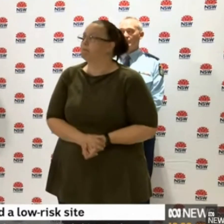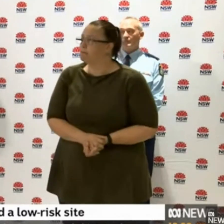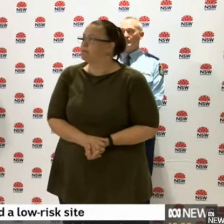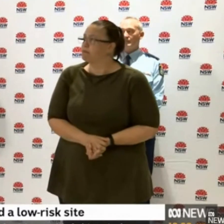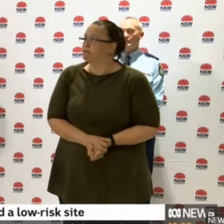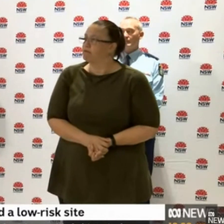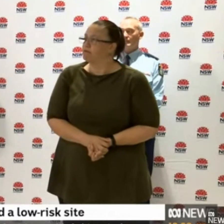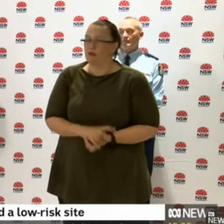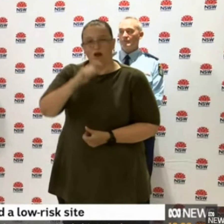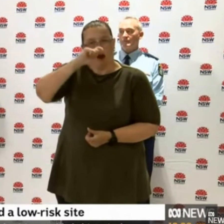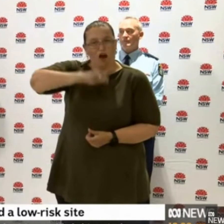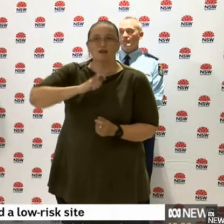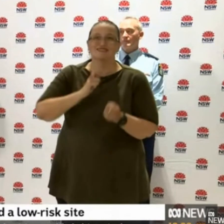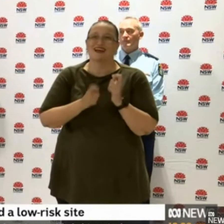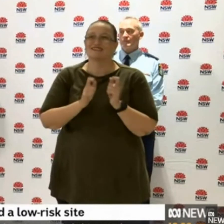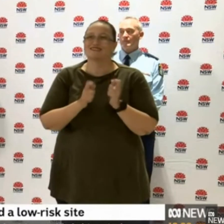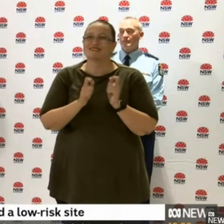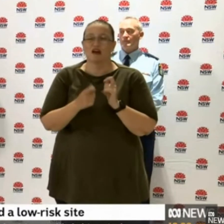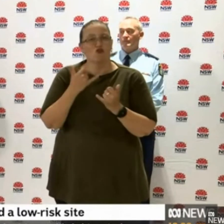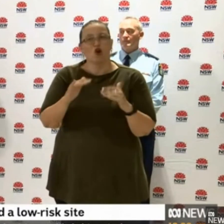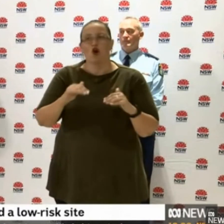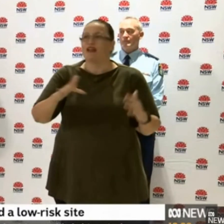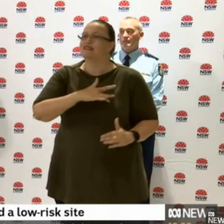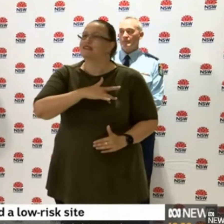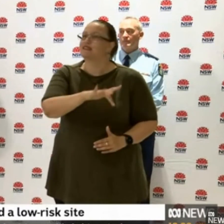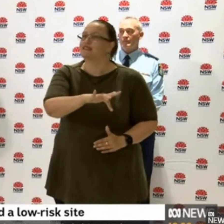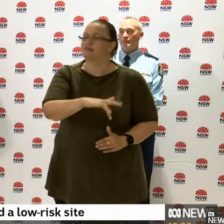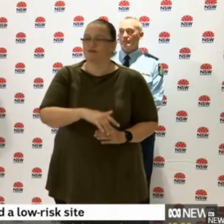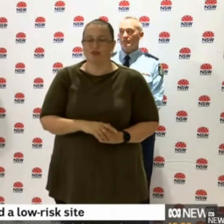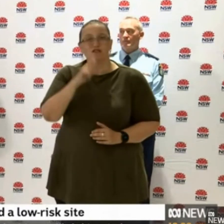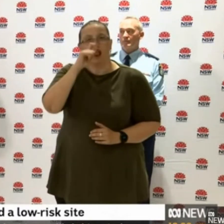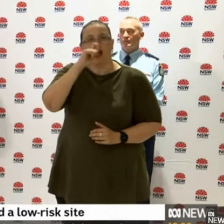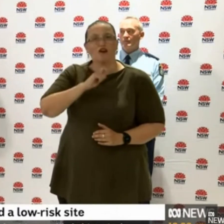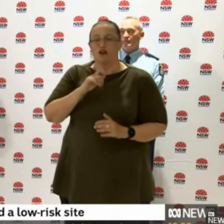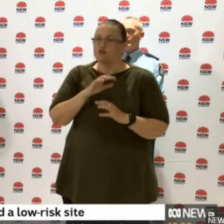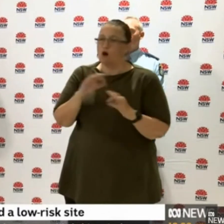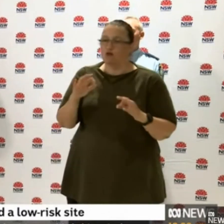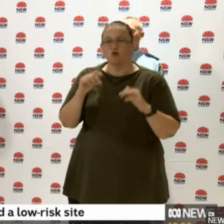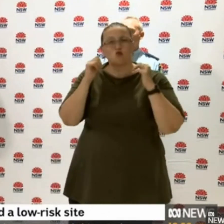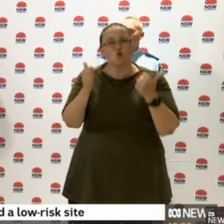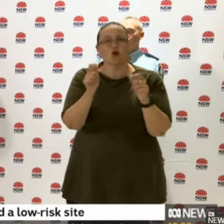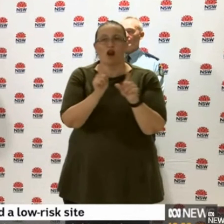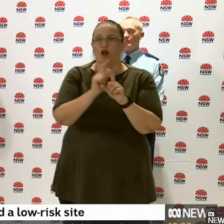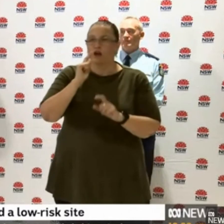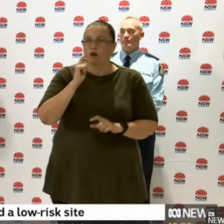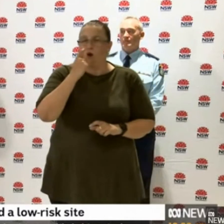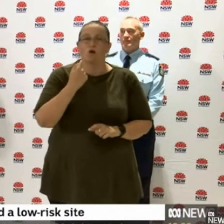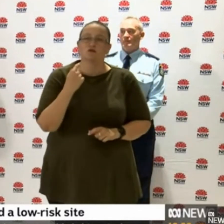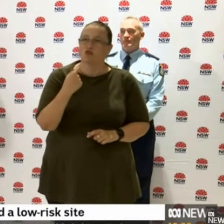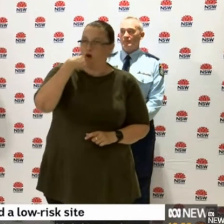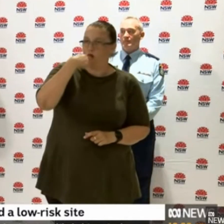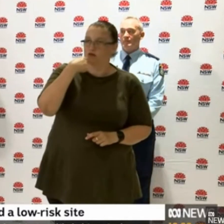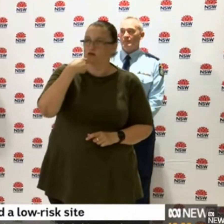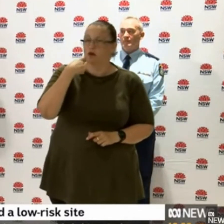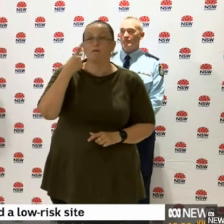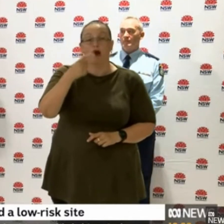to pick up the virus at a very low level. Saliva isn't as good a platform as the nose and throat, but clearly is